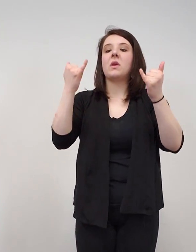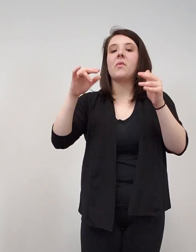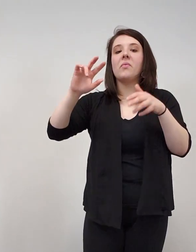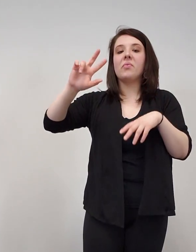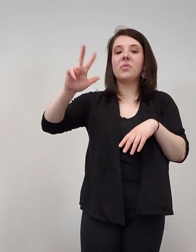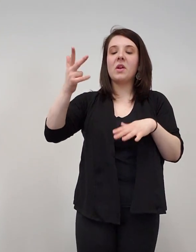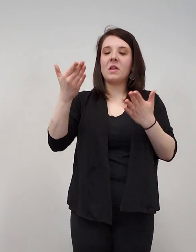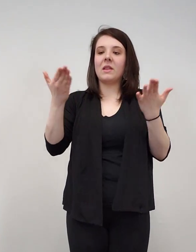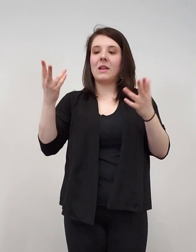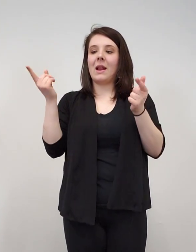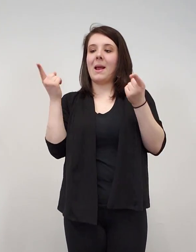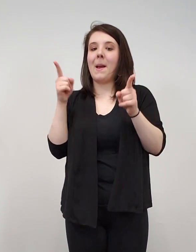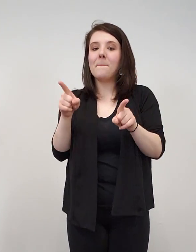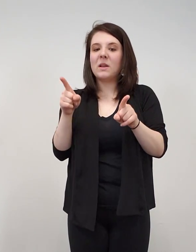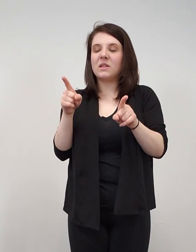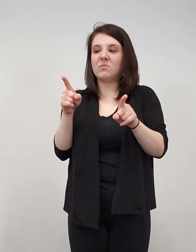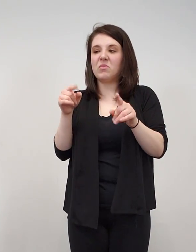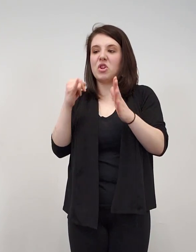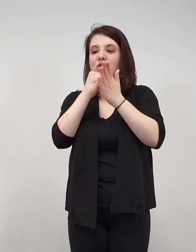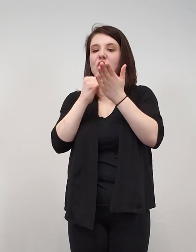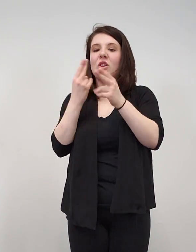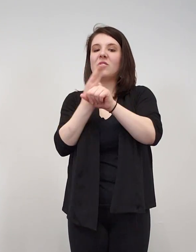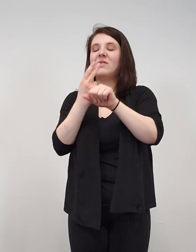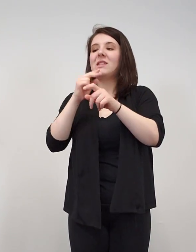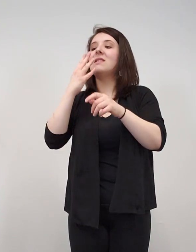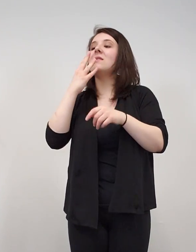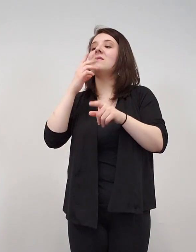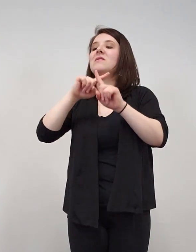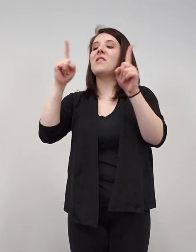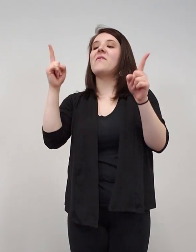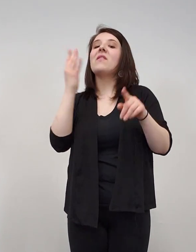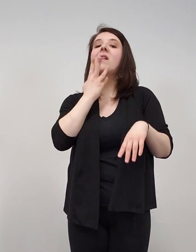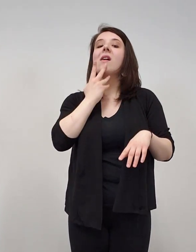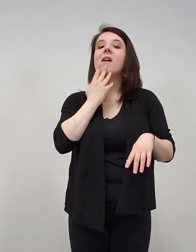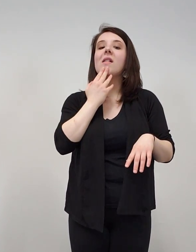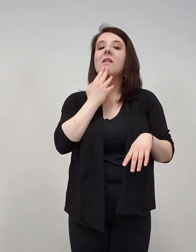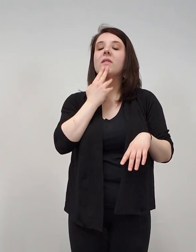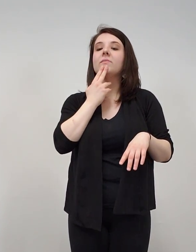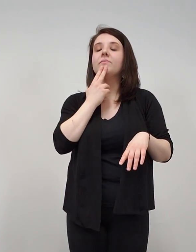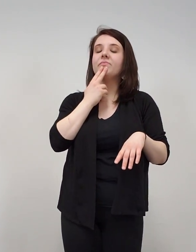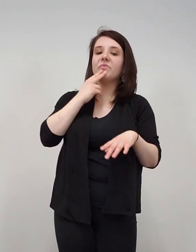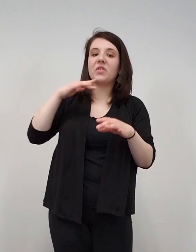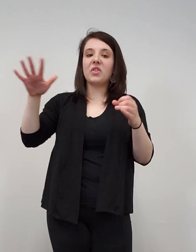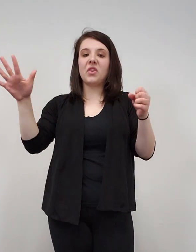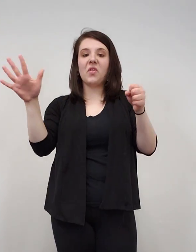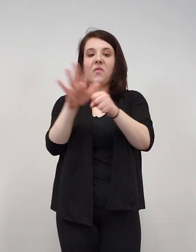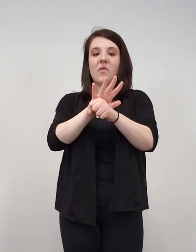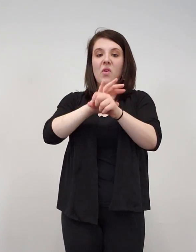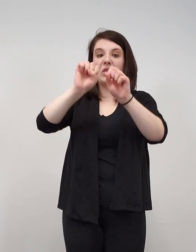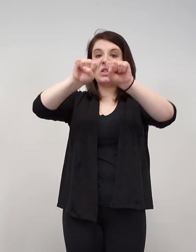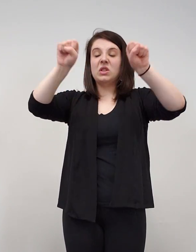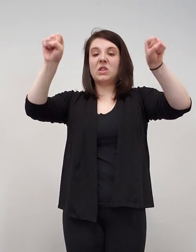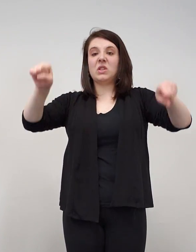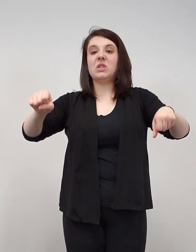The digestive system, the whole system, moves substances through it. So it's called